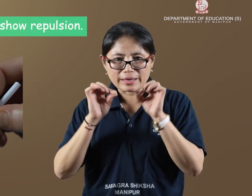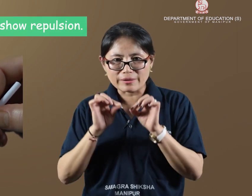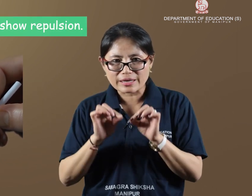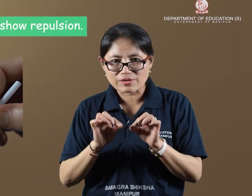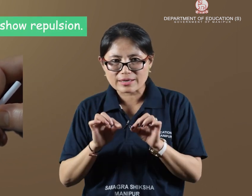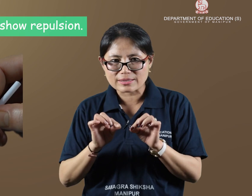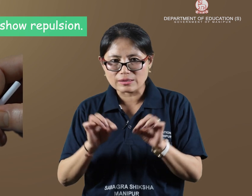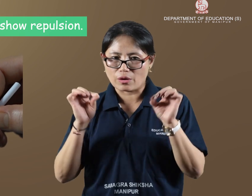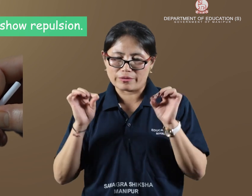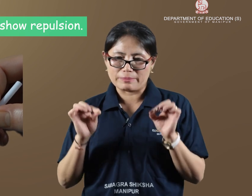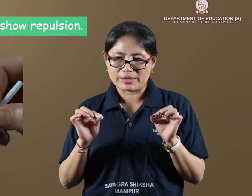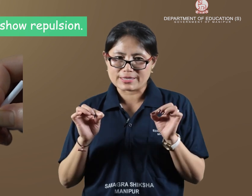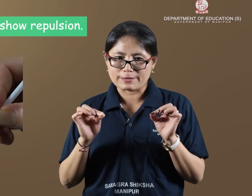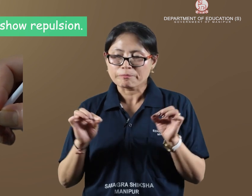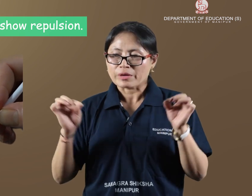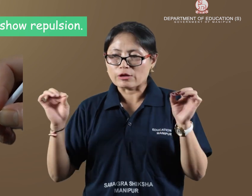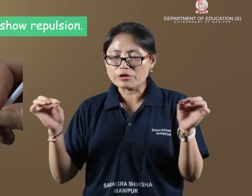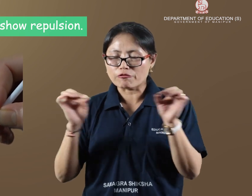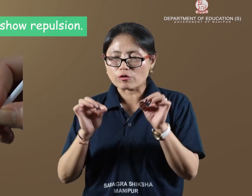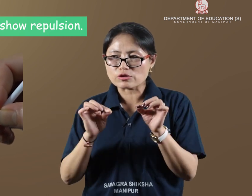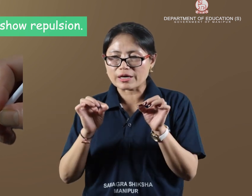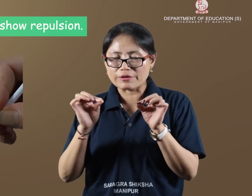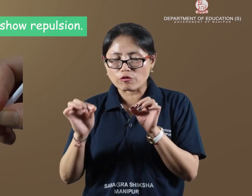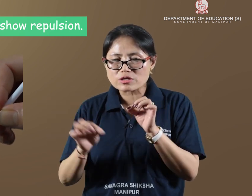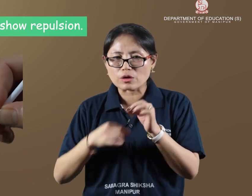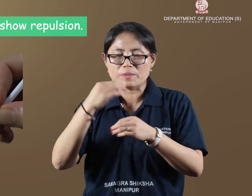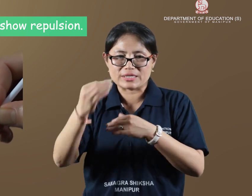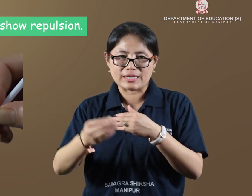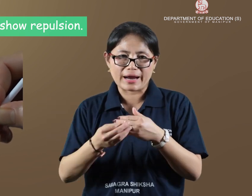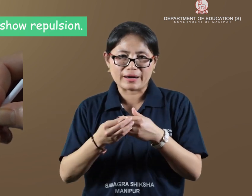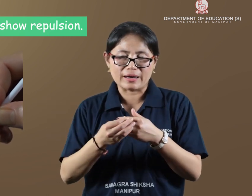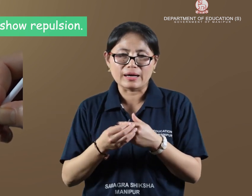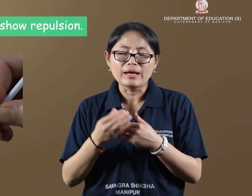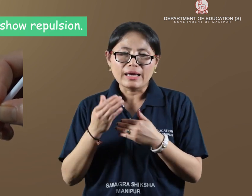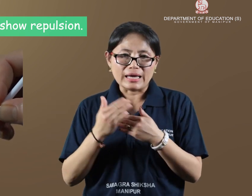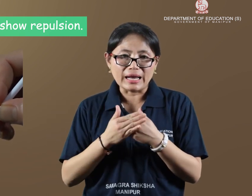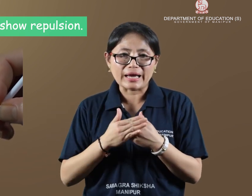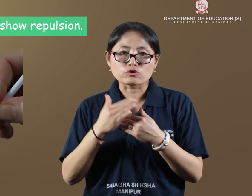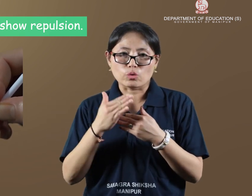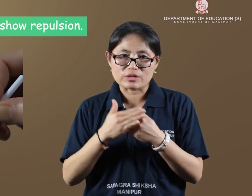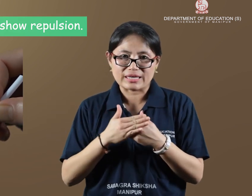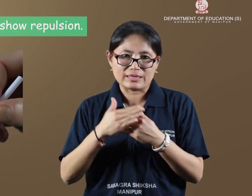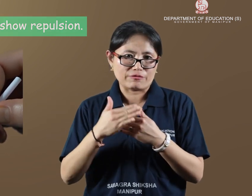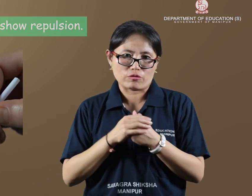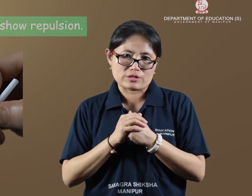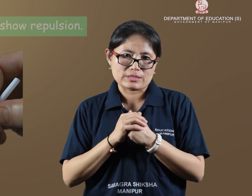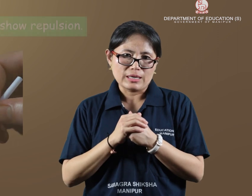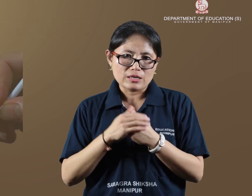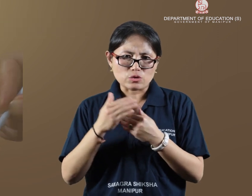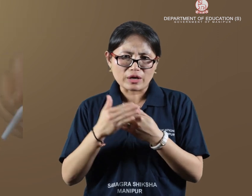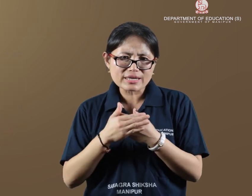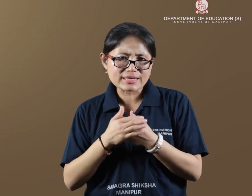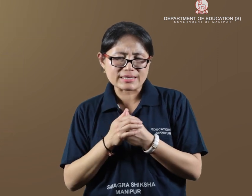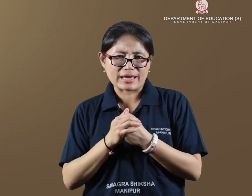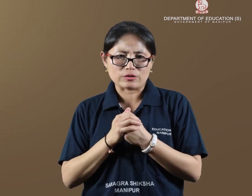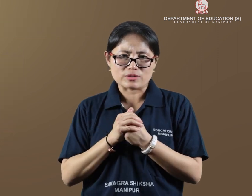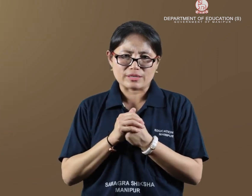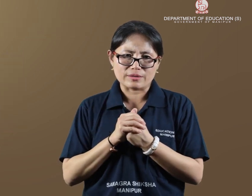either attraction or repulsion adu ki force to kari force ko we miss na ha raga na electrostatic force so what is this electrostatic